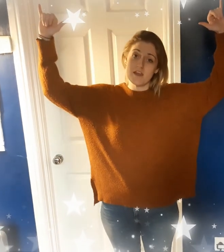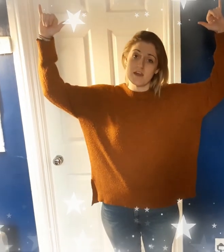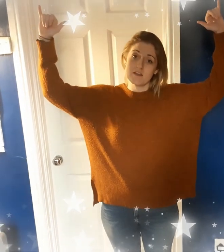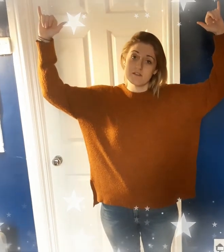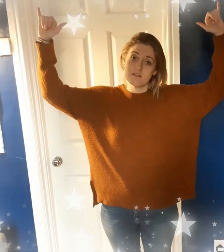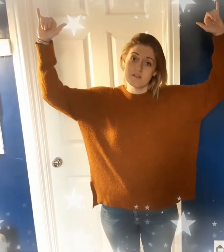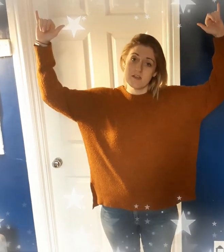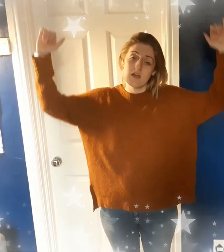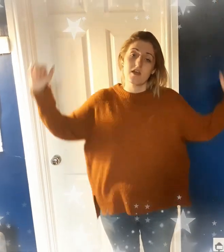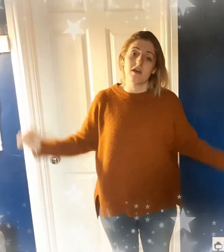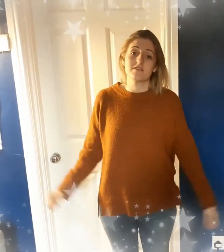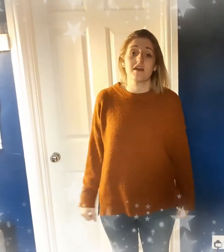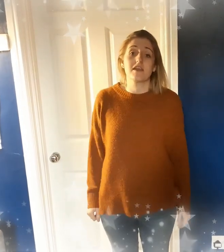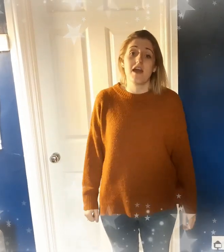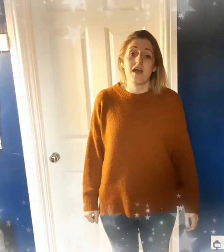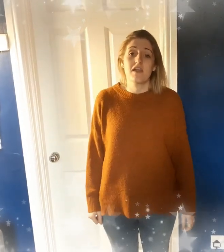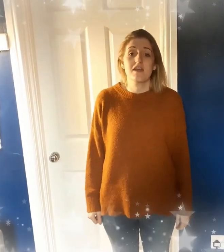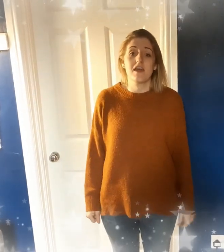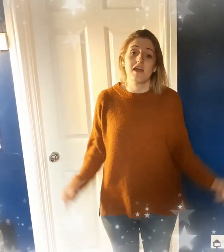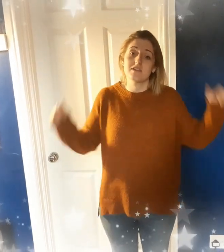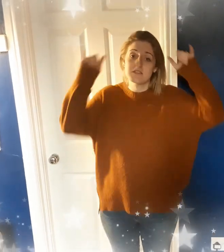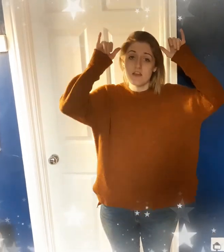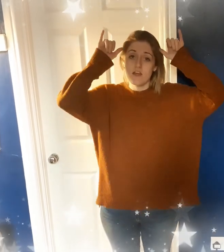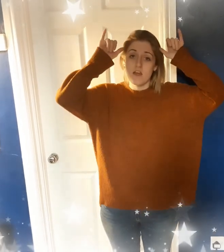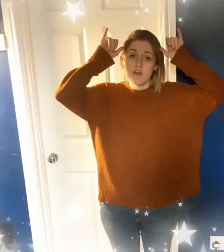Reindeer. Sign again is